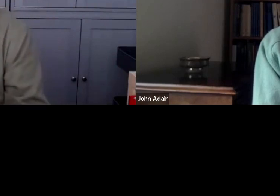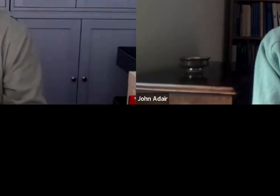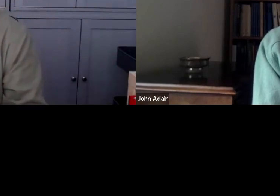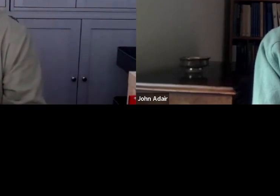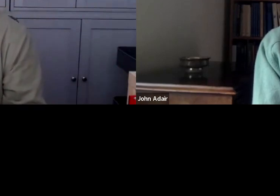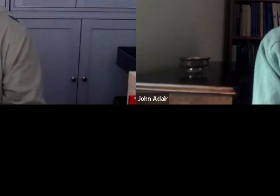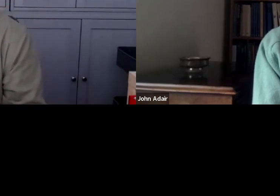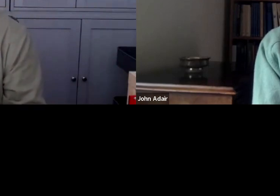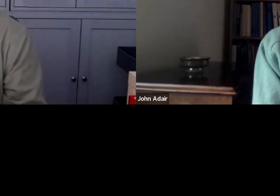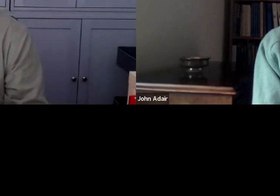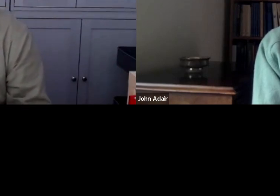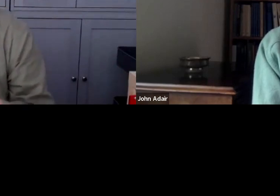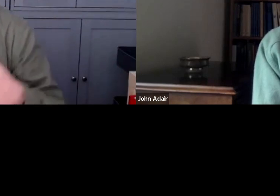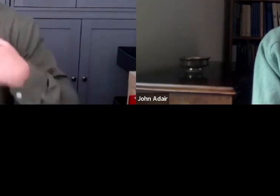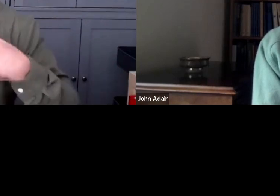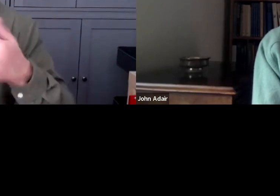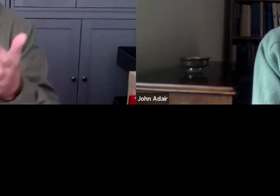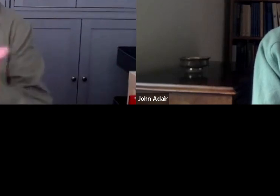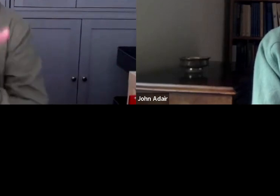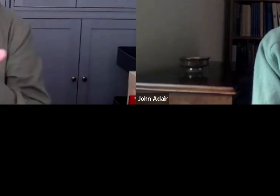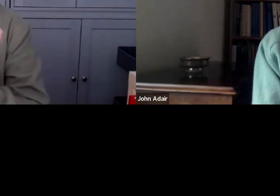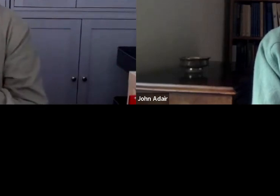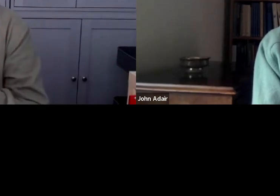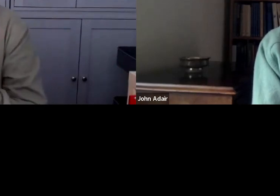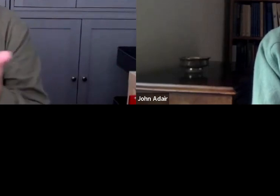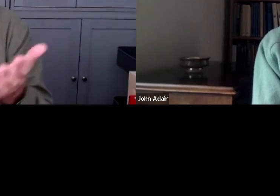this session. So a warm welcome to you.